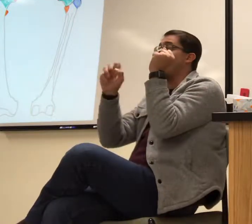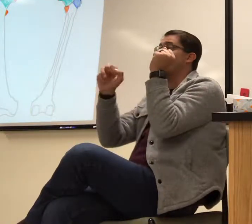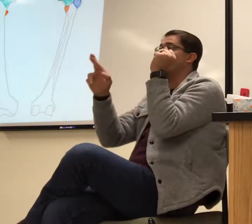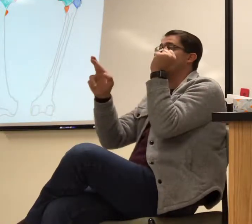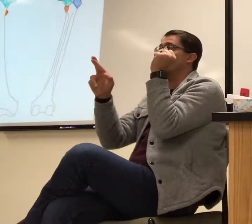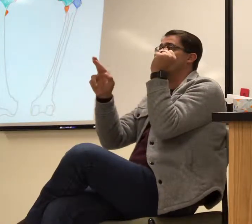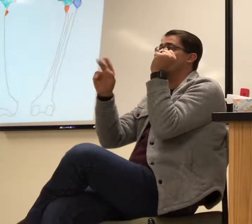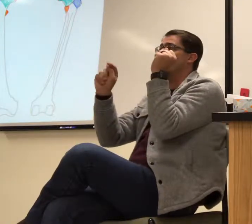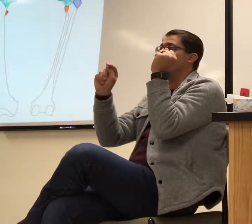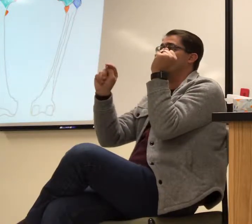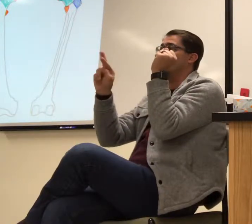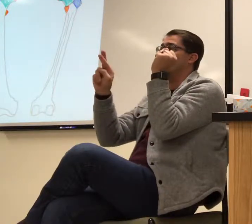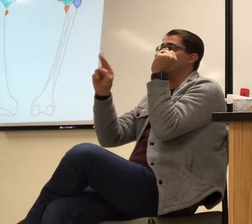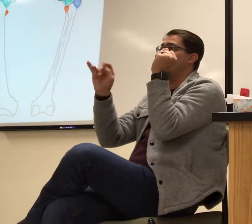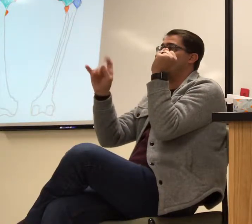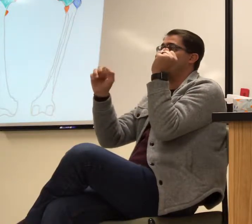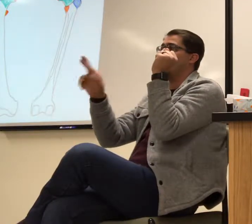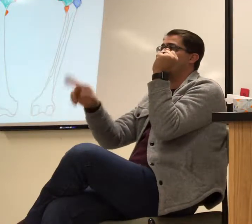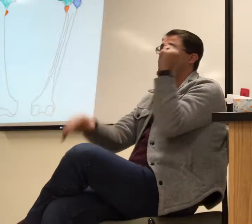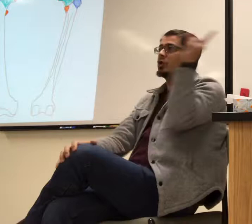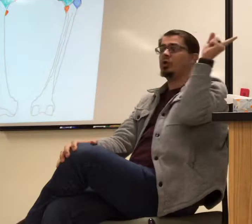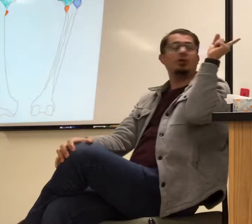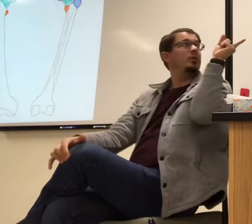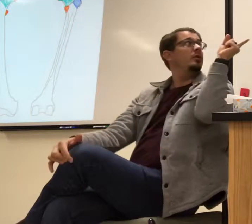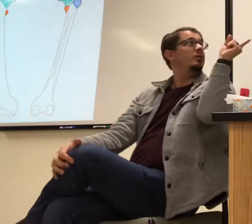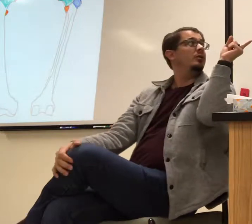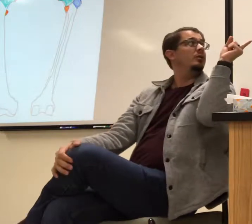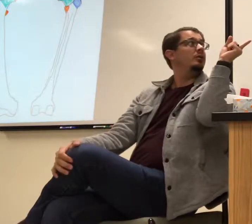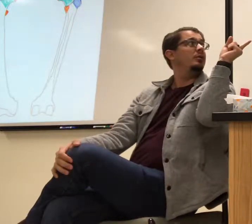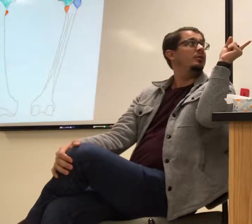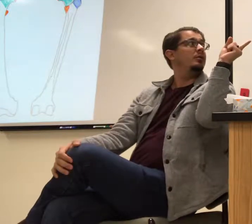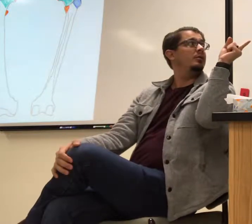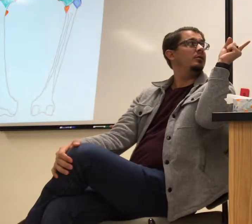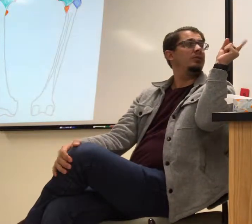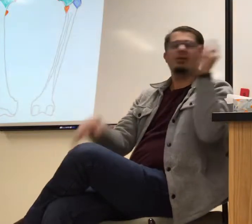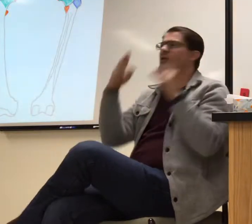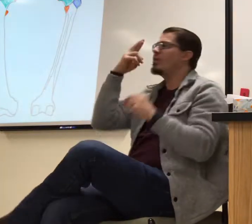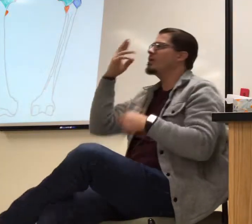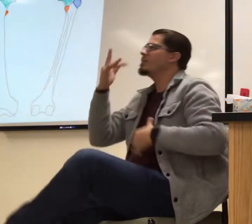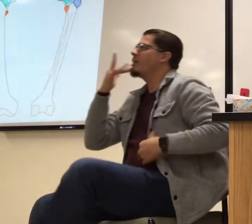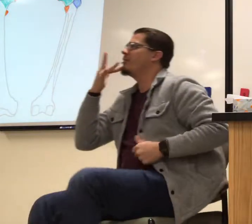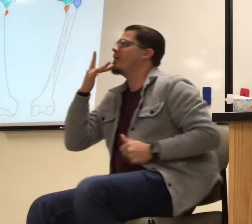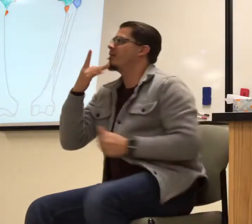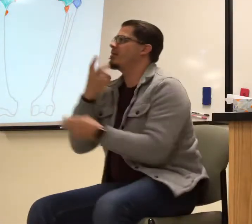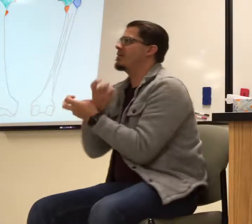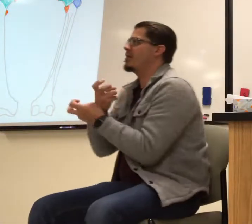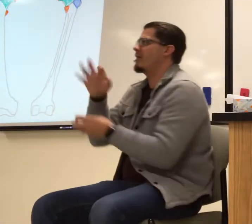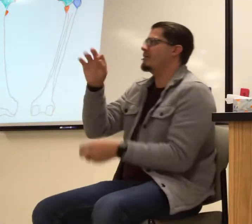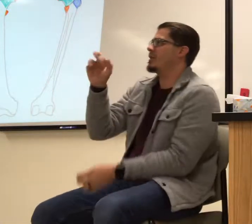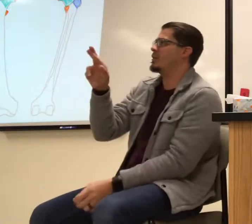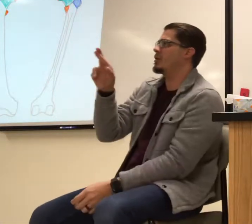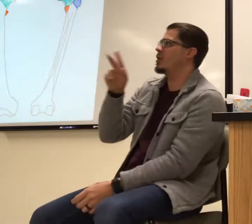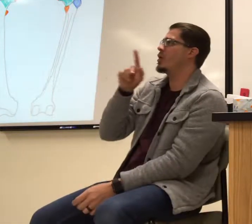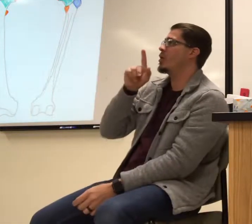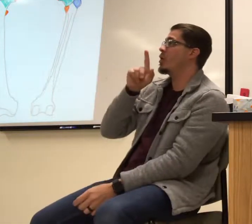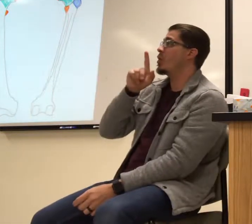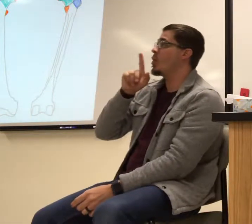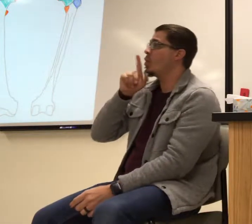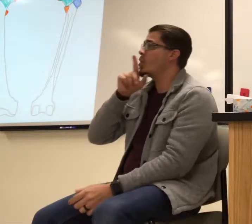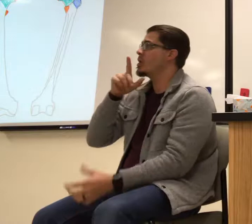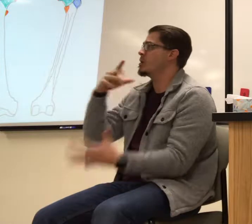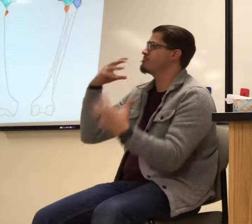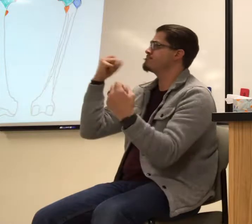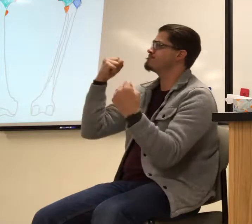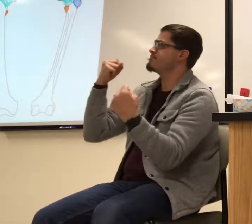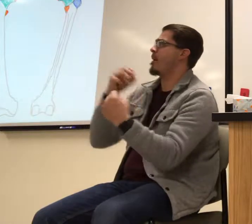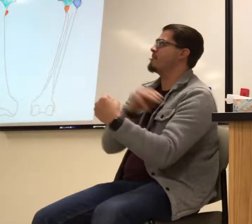Lesser, greater, lesser. Yeah, there's a nice. The reason why it's my favorite femur is very muscular, fit people will